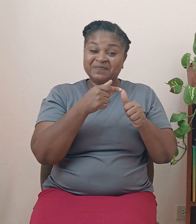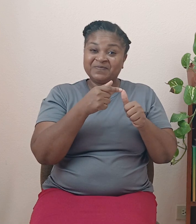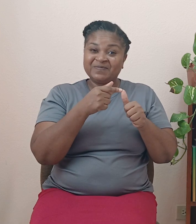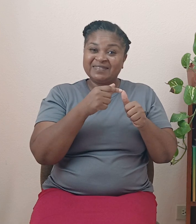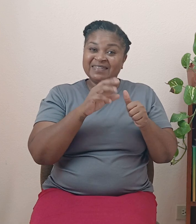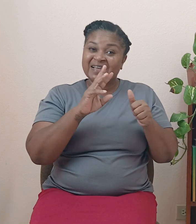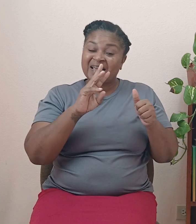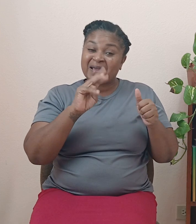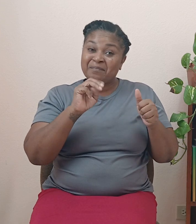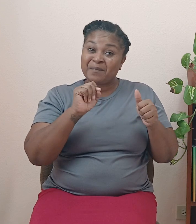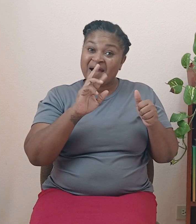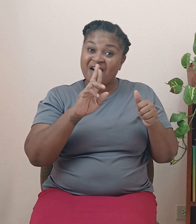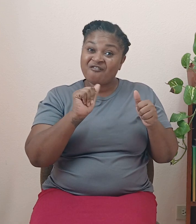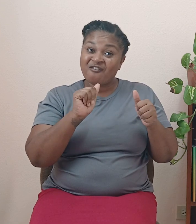Mara.